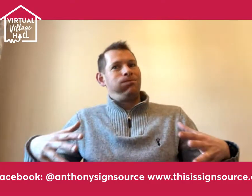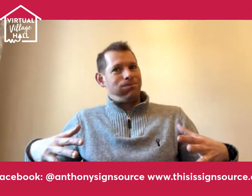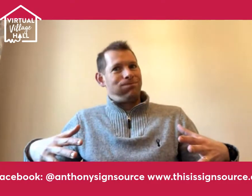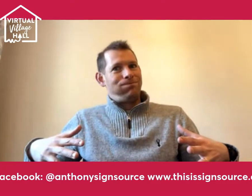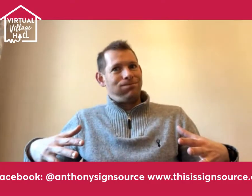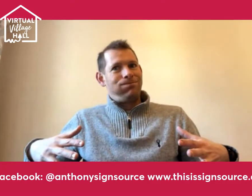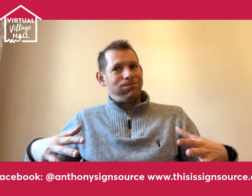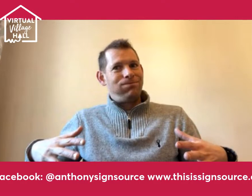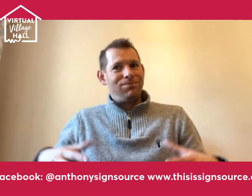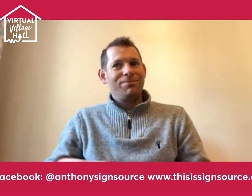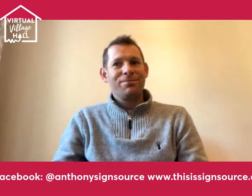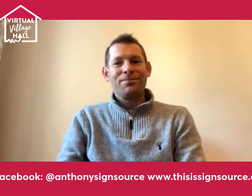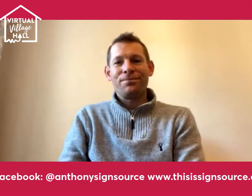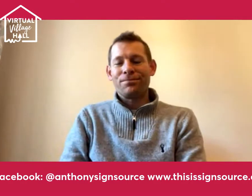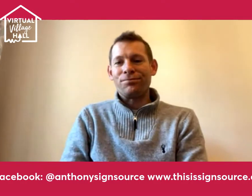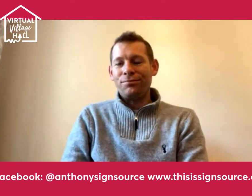He's quite large.